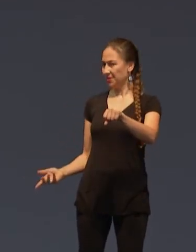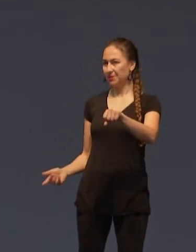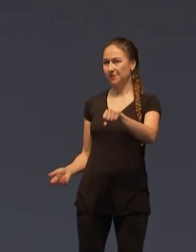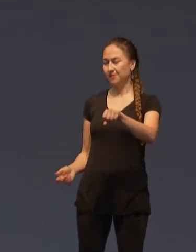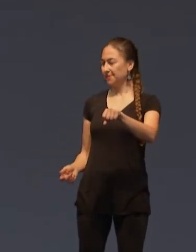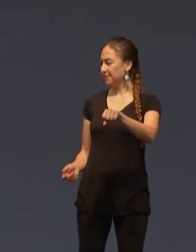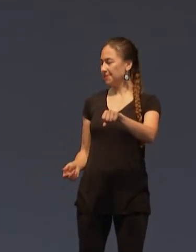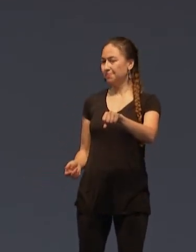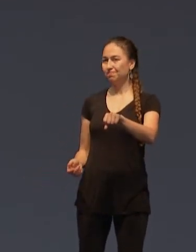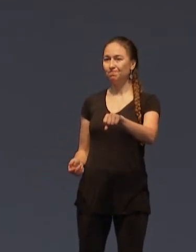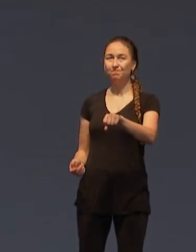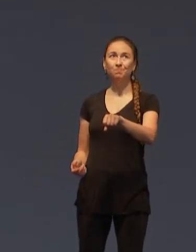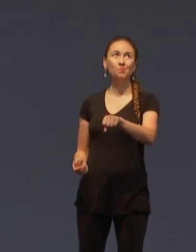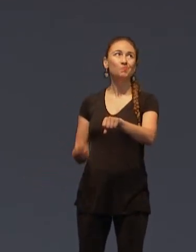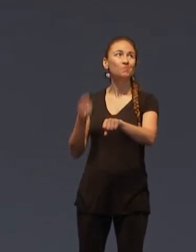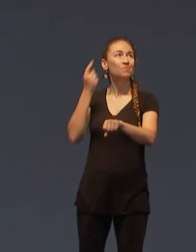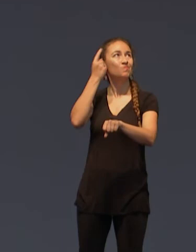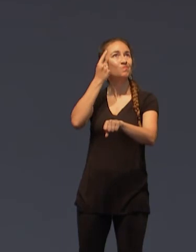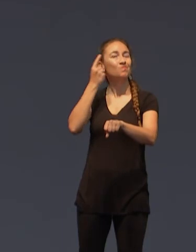"Hey, why you gotta slam the door?"